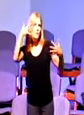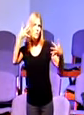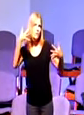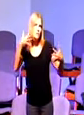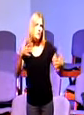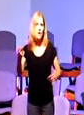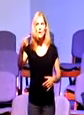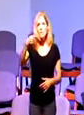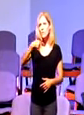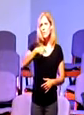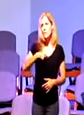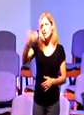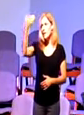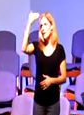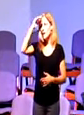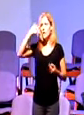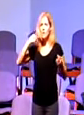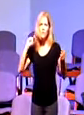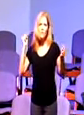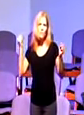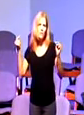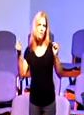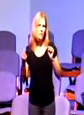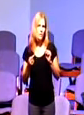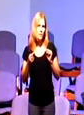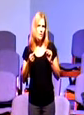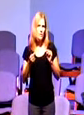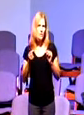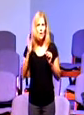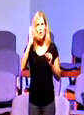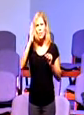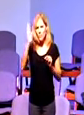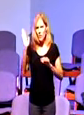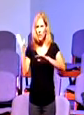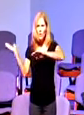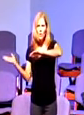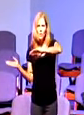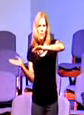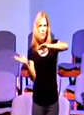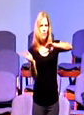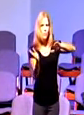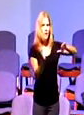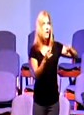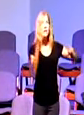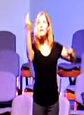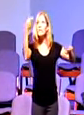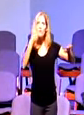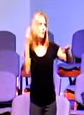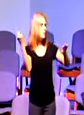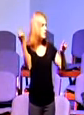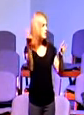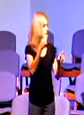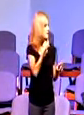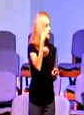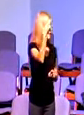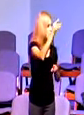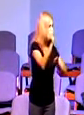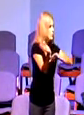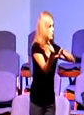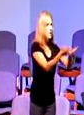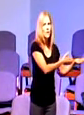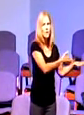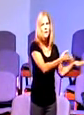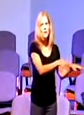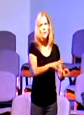I know the sorrow and I know the hurt would all go away if you just say